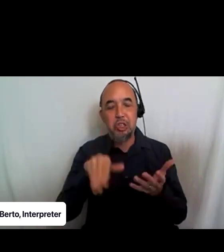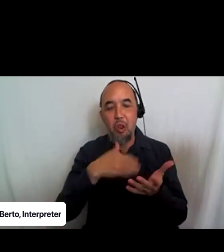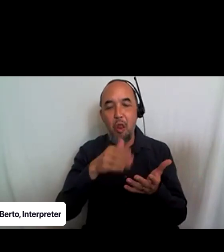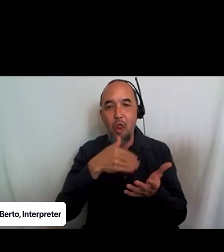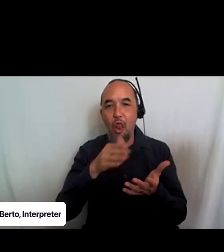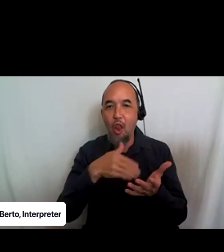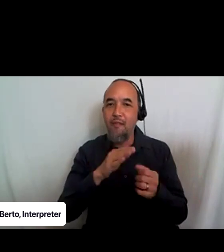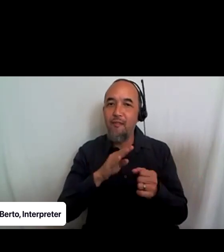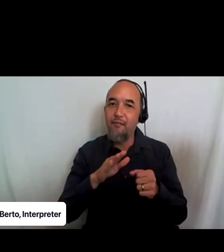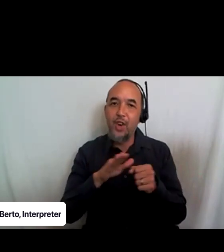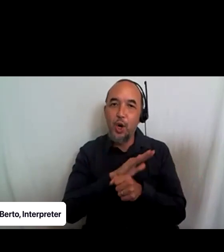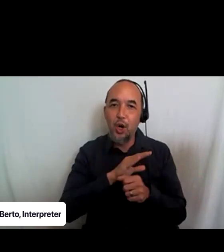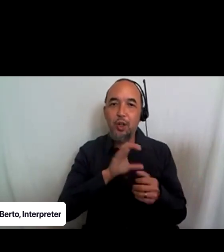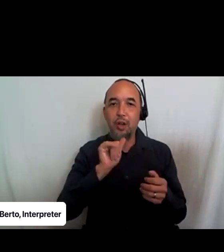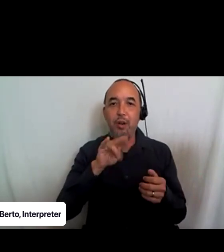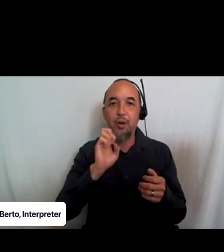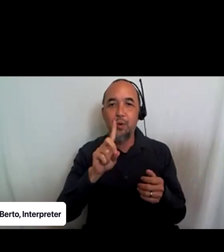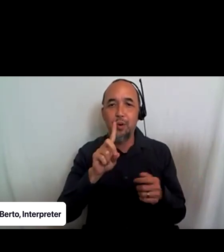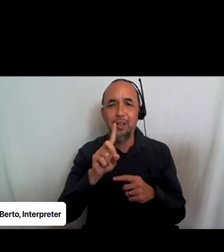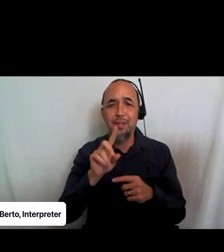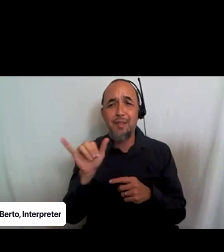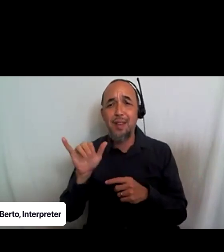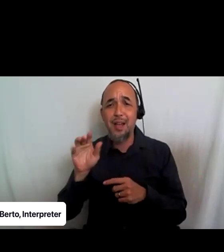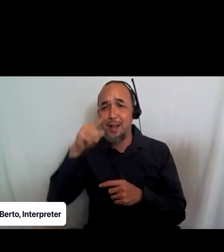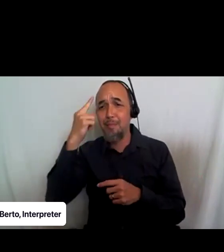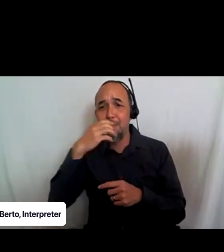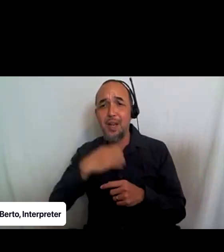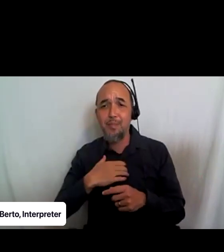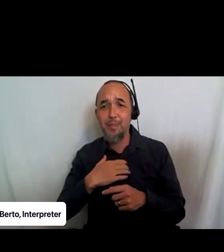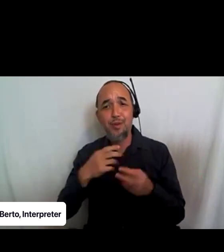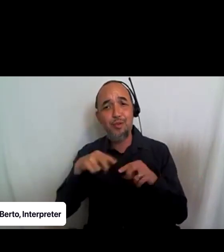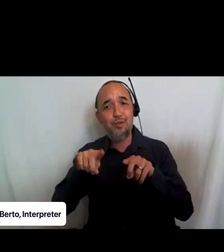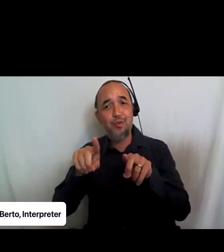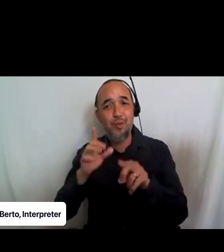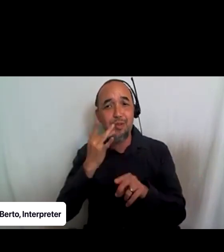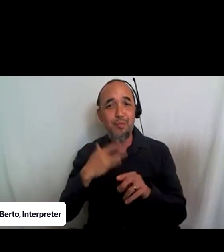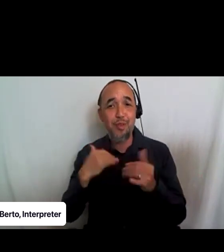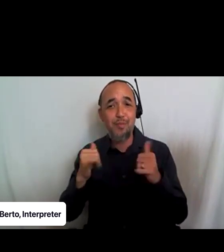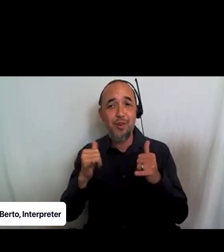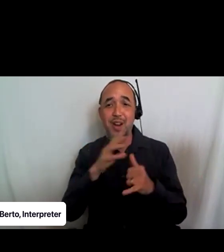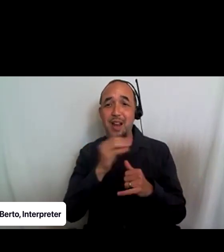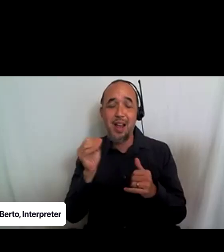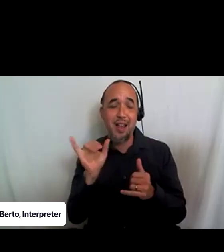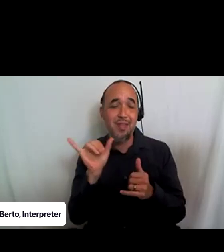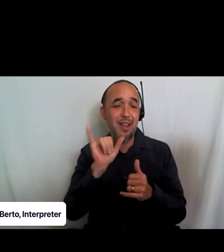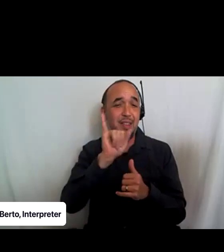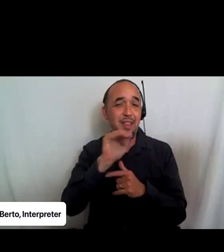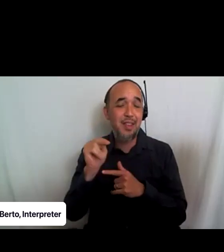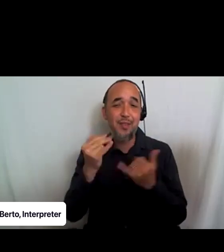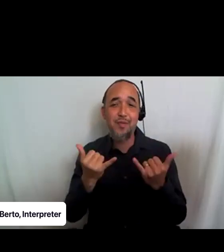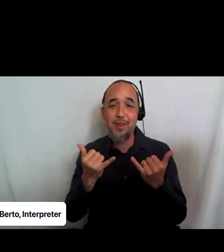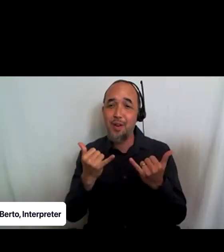And what's happening at the inn right now. Just lots and lots of cozy